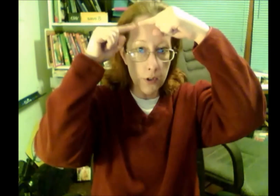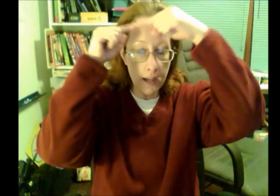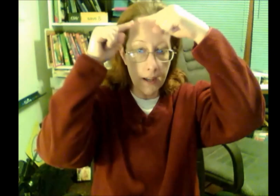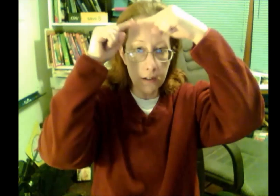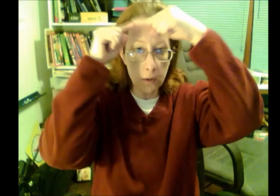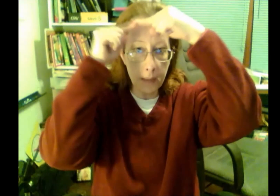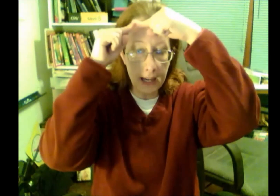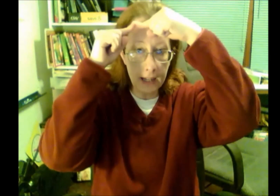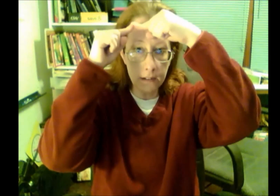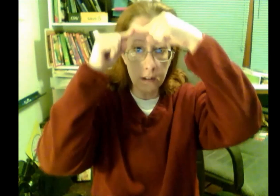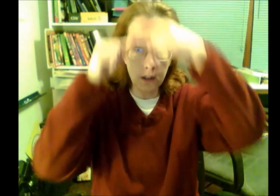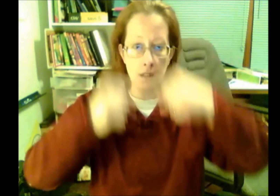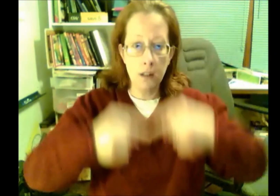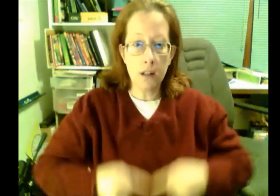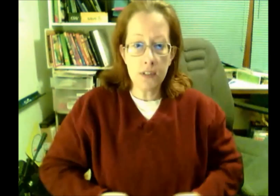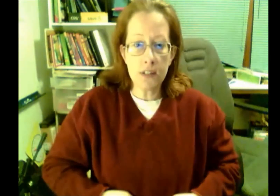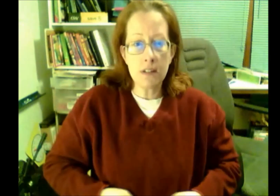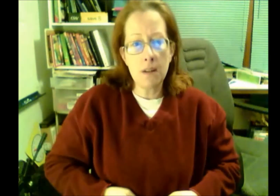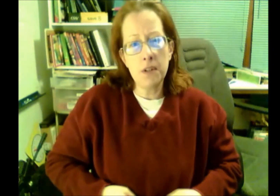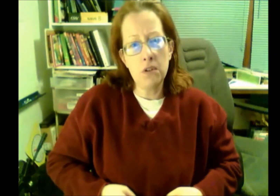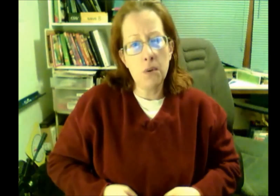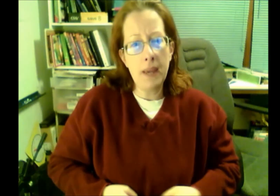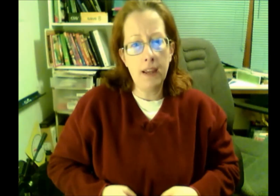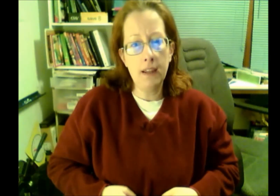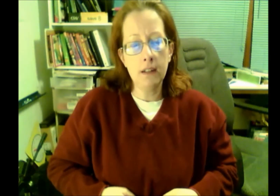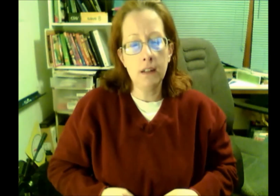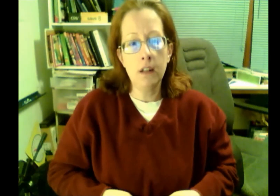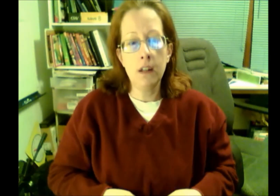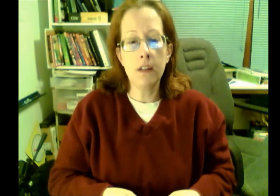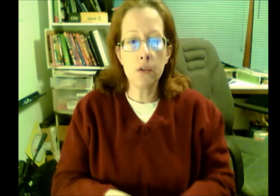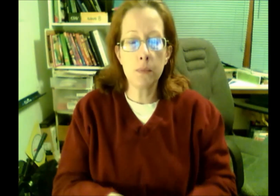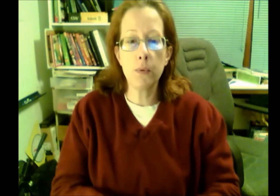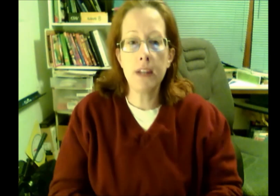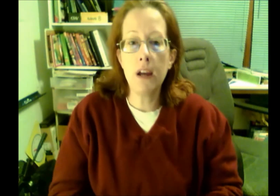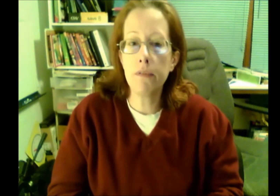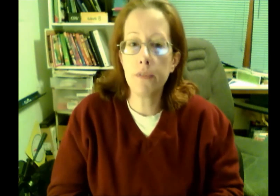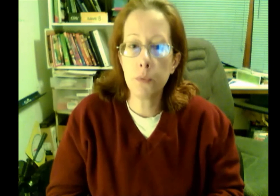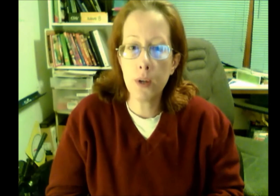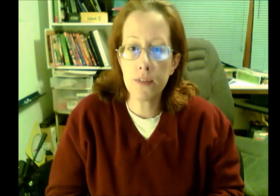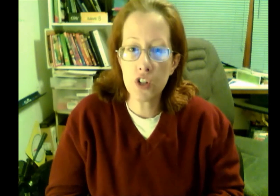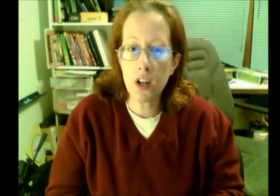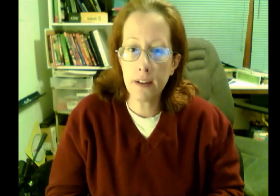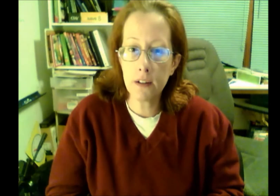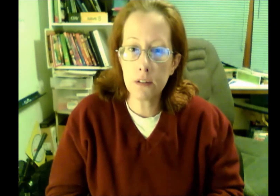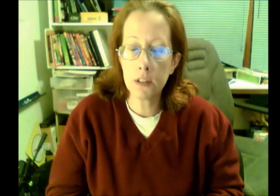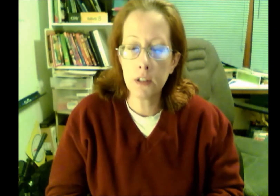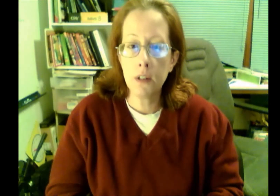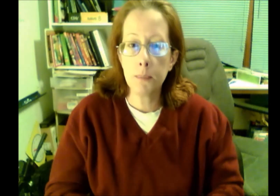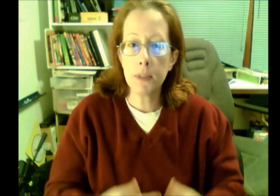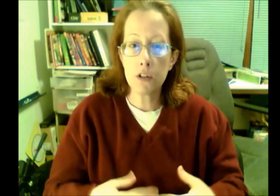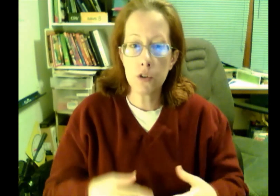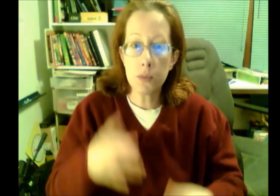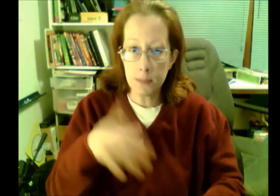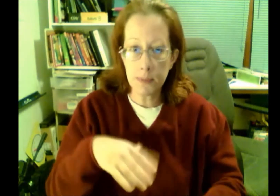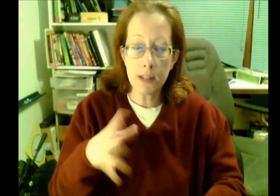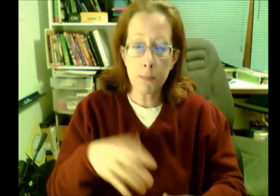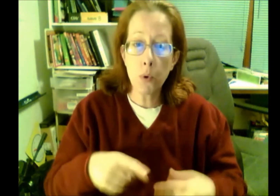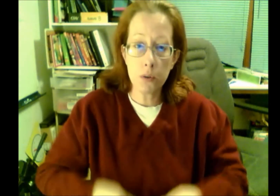head and go pain. And if it's a stomach, you'd go pain. Now this would be really helpful when you have a child, because you would simply say point to where